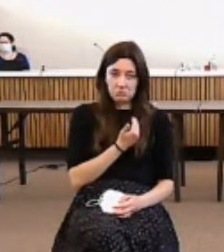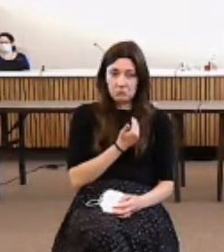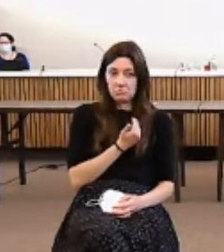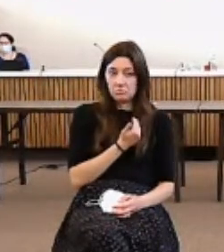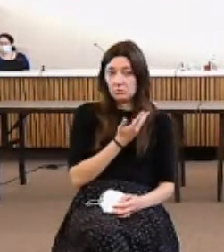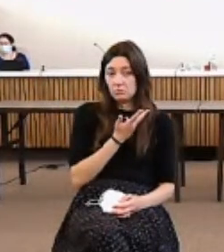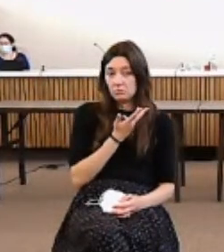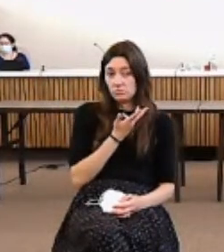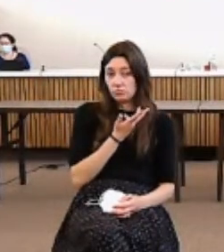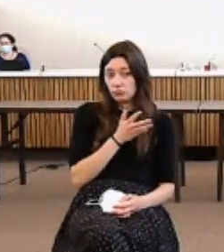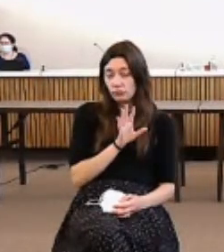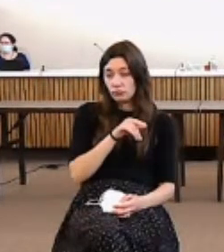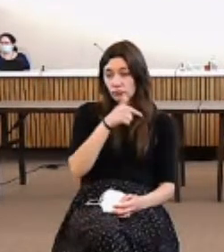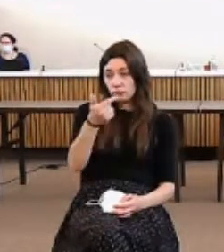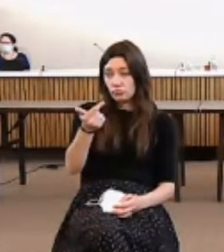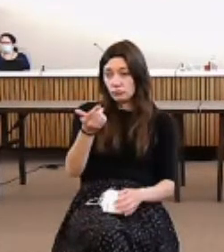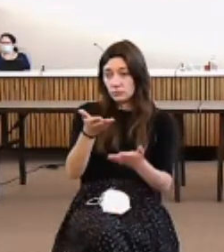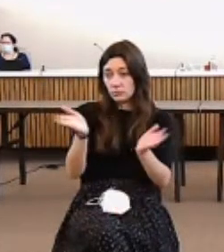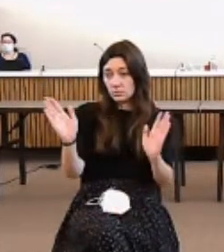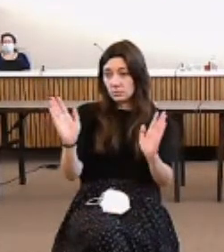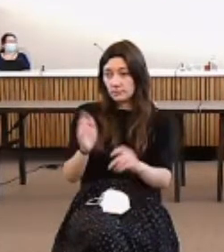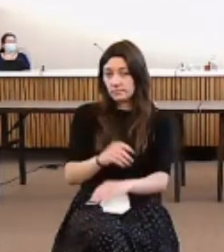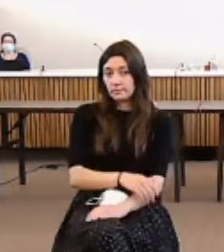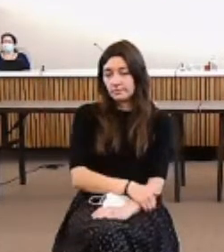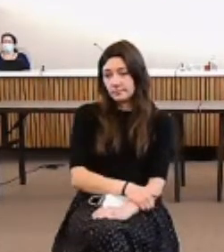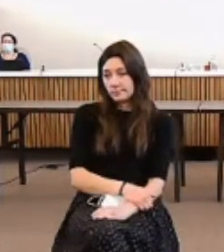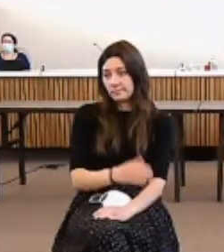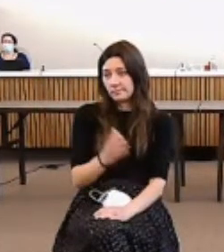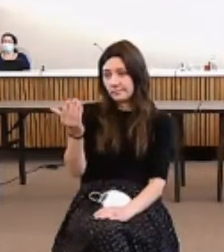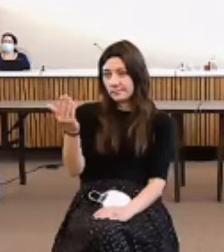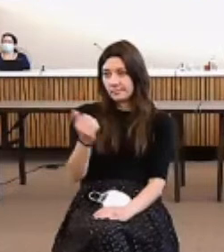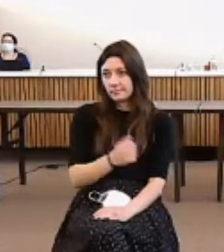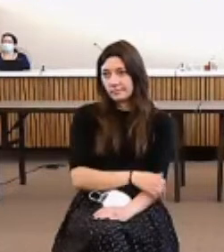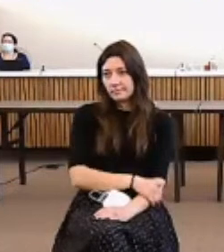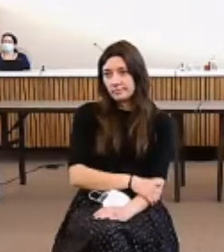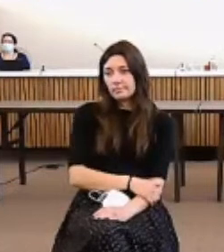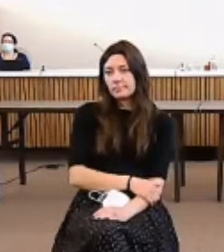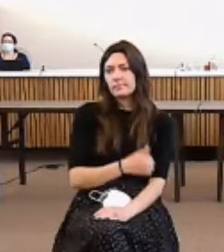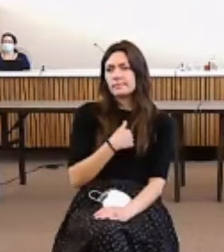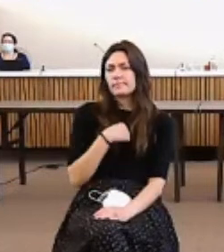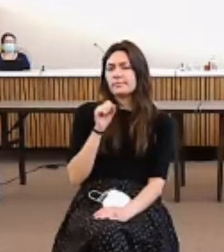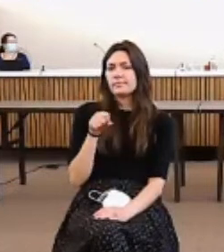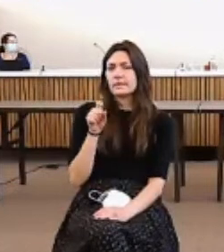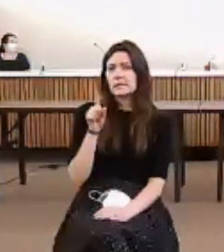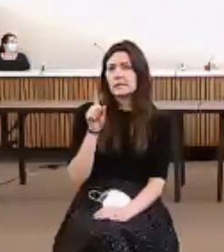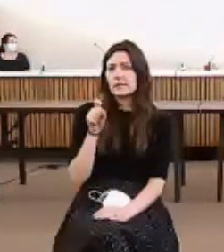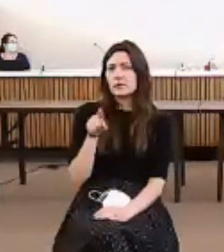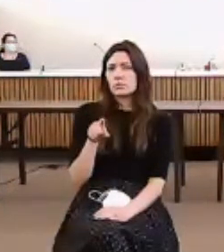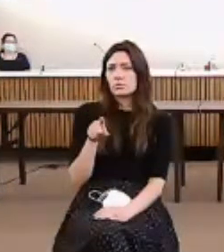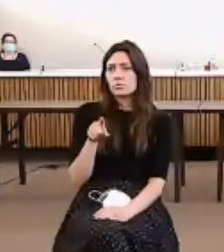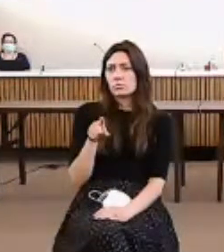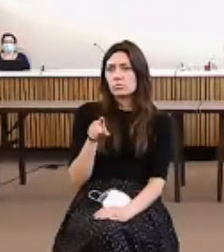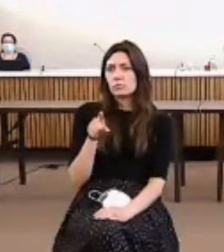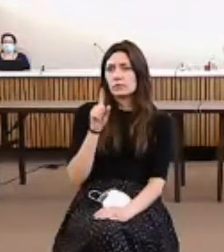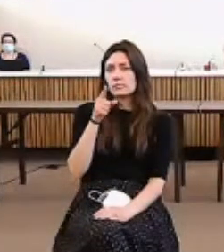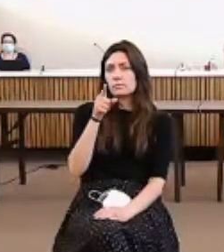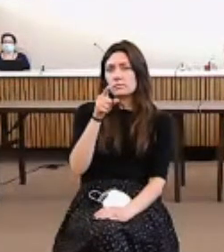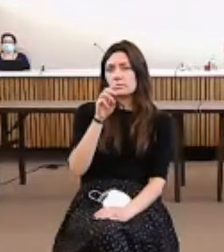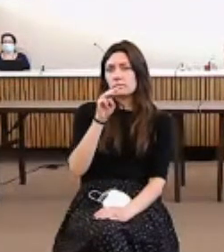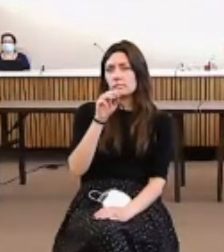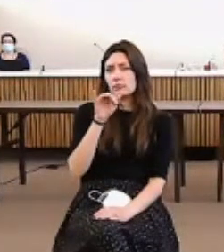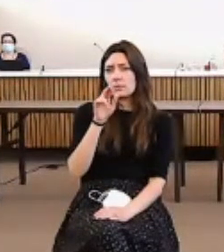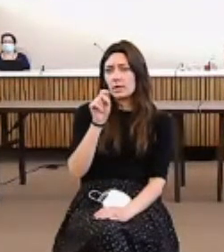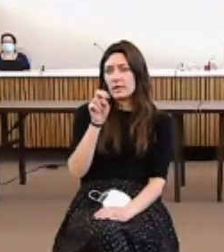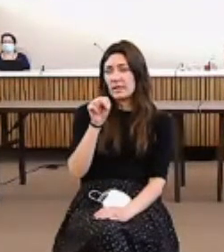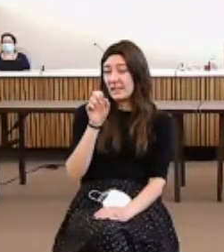Okay, do we have questions from the public? Yes. Yep, coming up. Why don't I ask you, Mr. Martin, could you sit